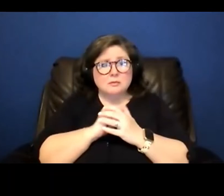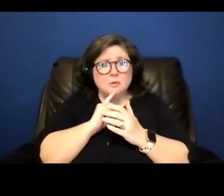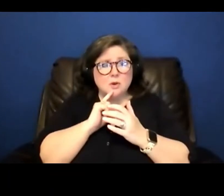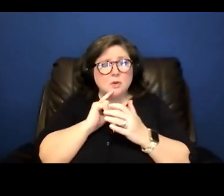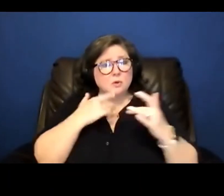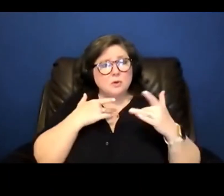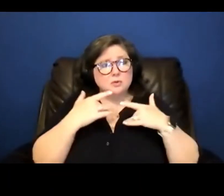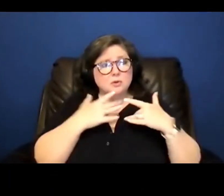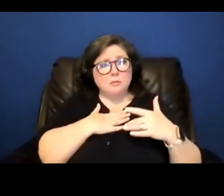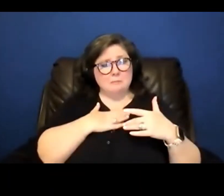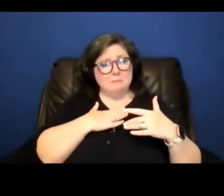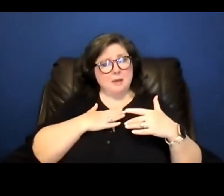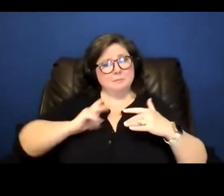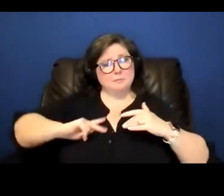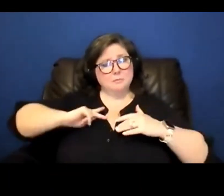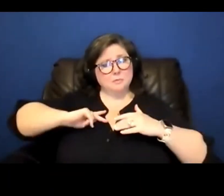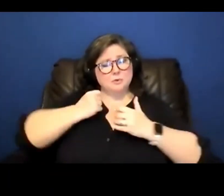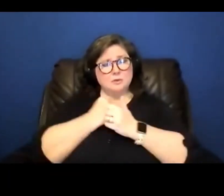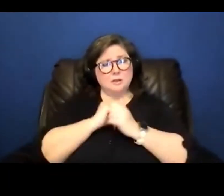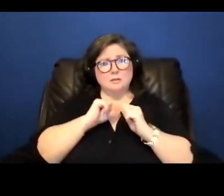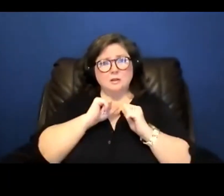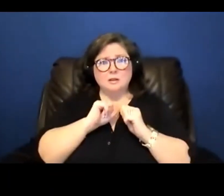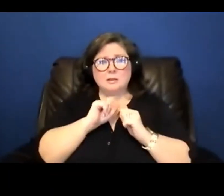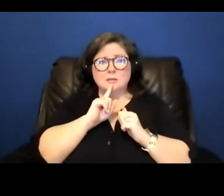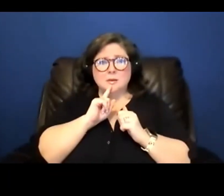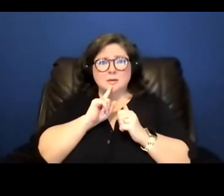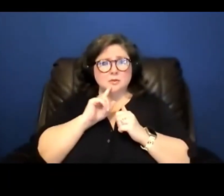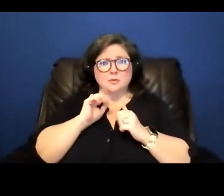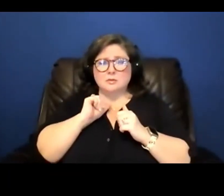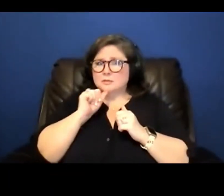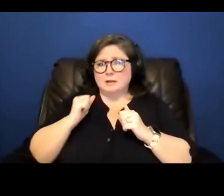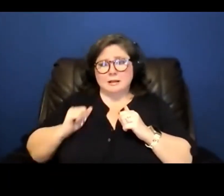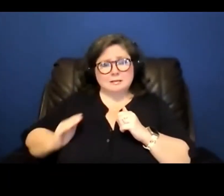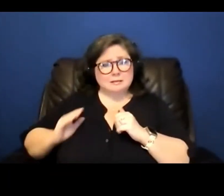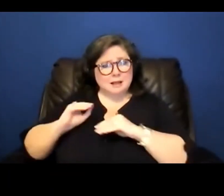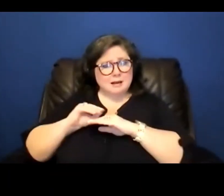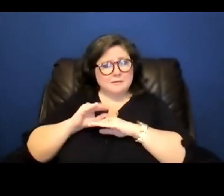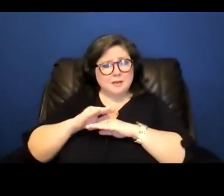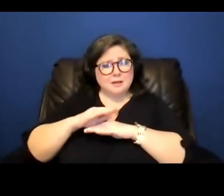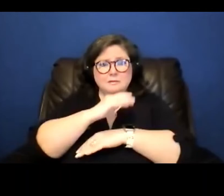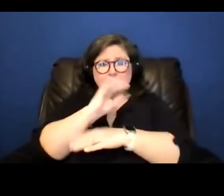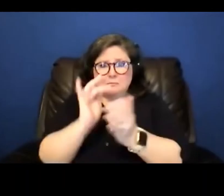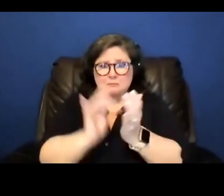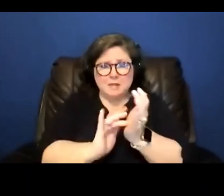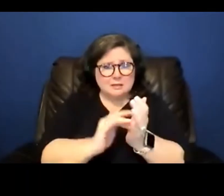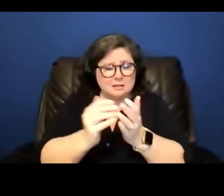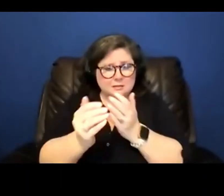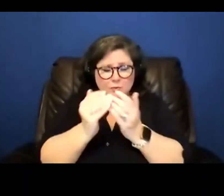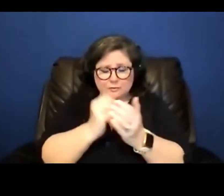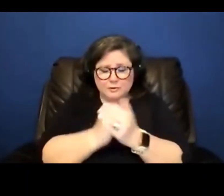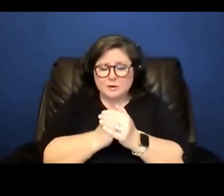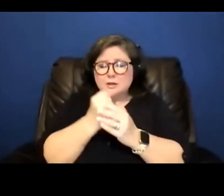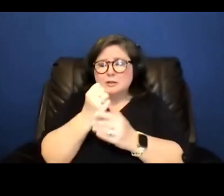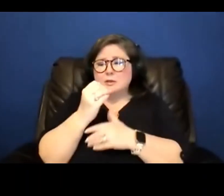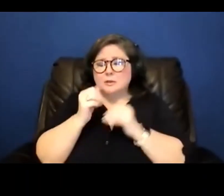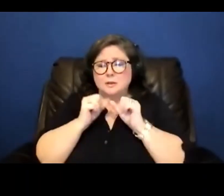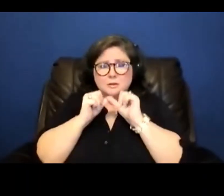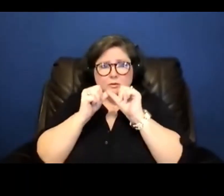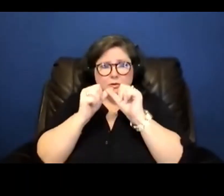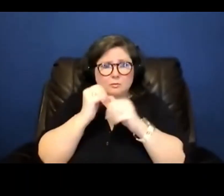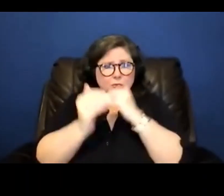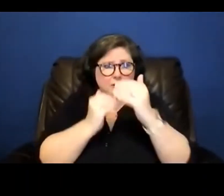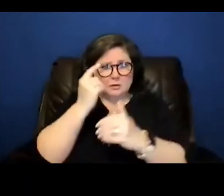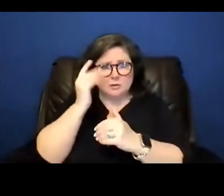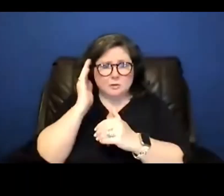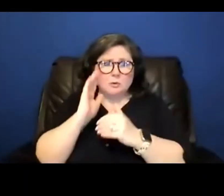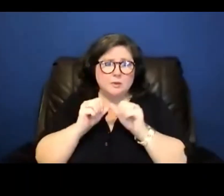my safety and whether or not this was a side effect of the drug or whatever. So it's been an ongoing process for me. It